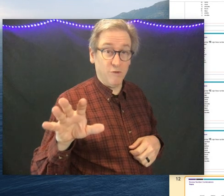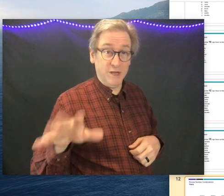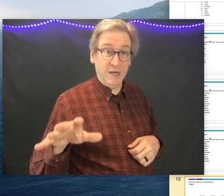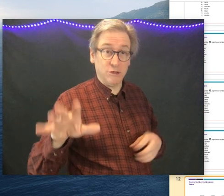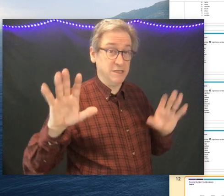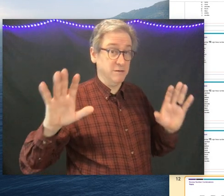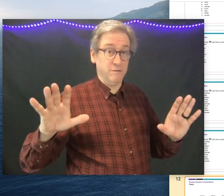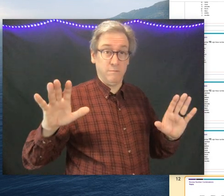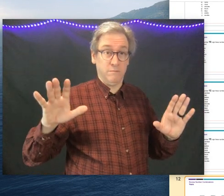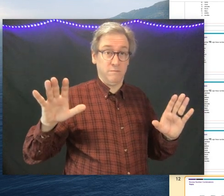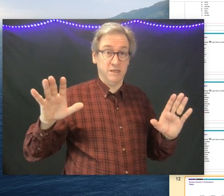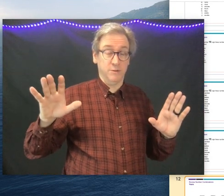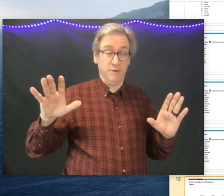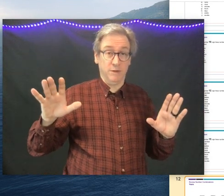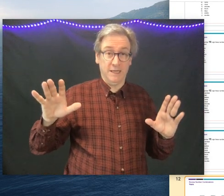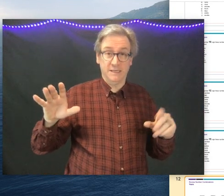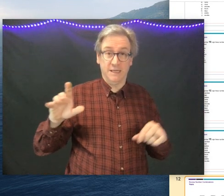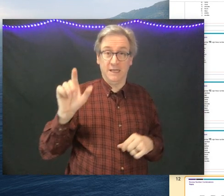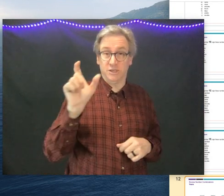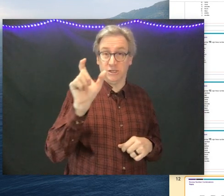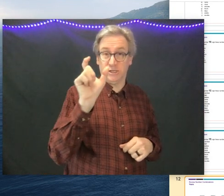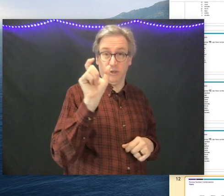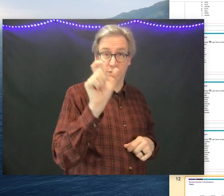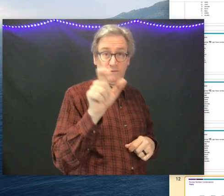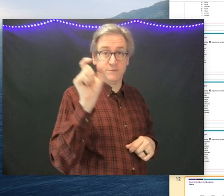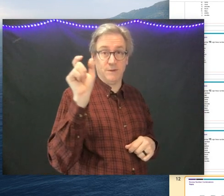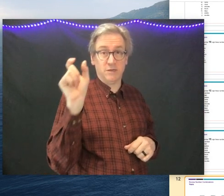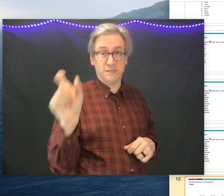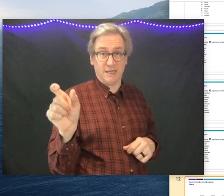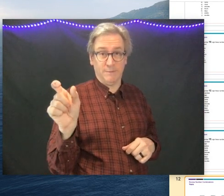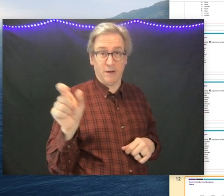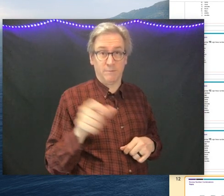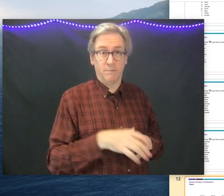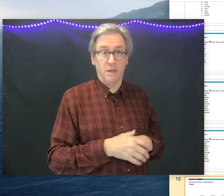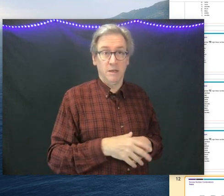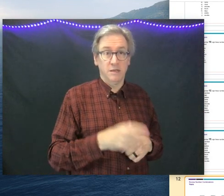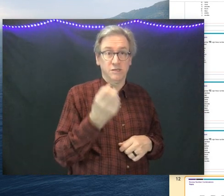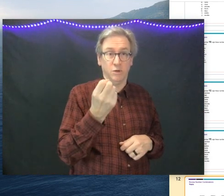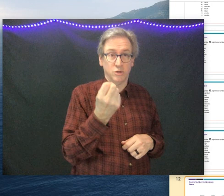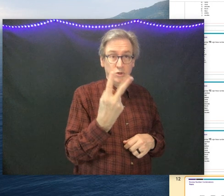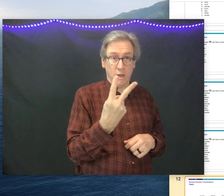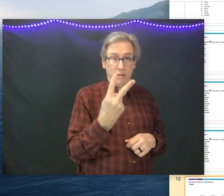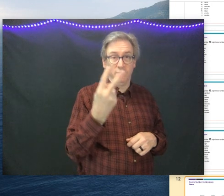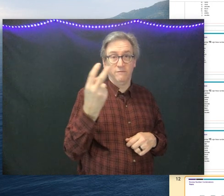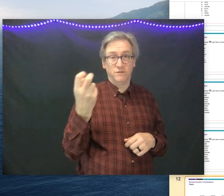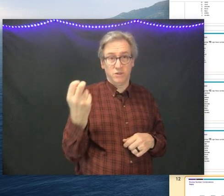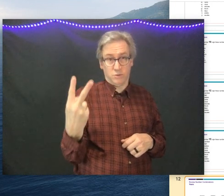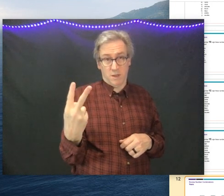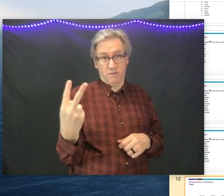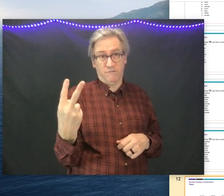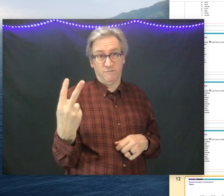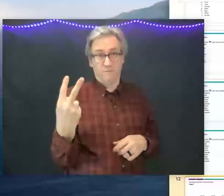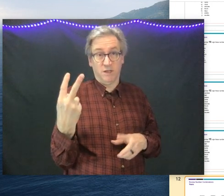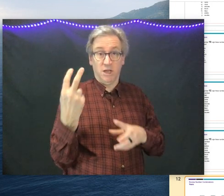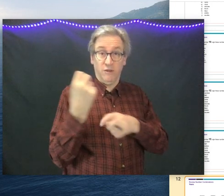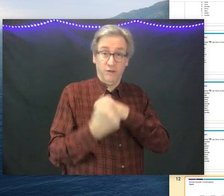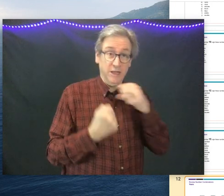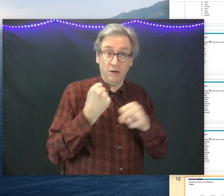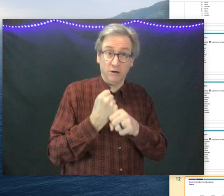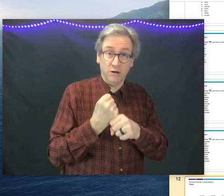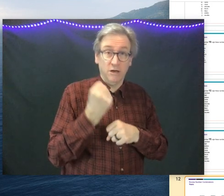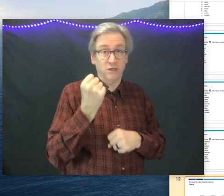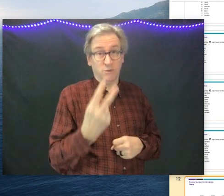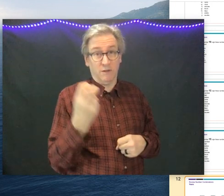So for years, this will be really easy. It's just look at the first pair, second pair. So 12, 12.